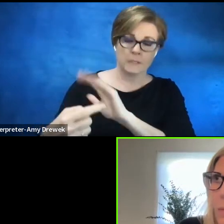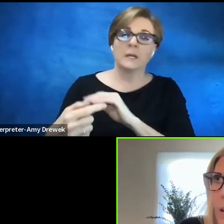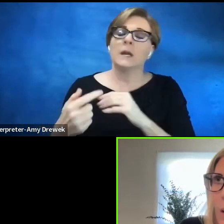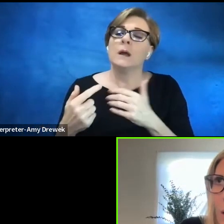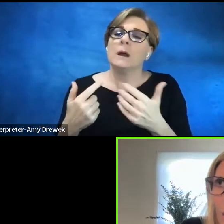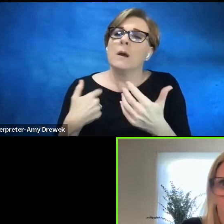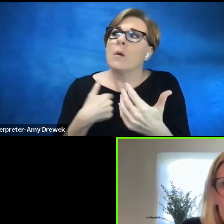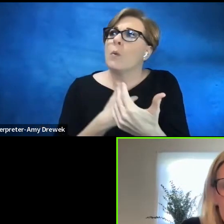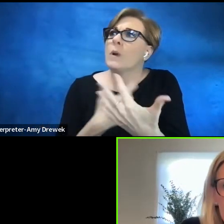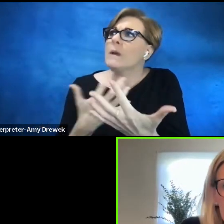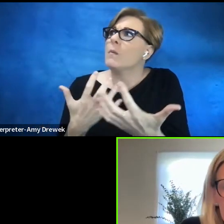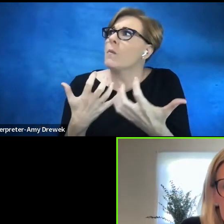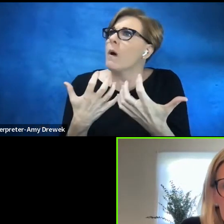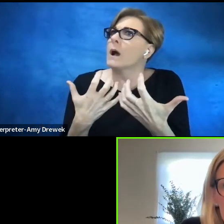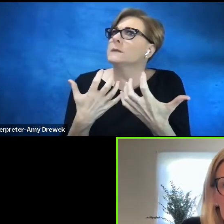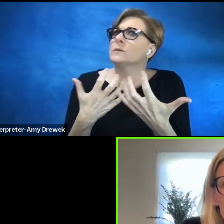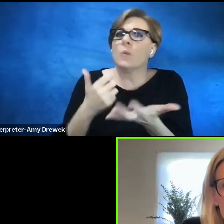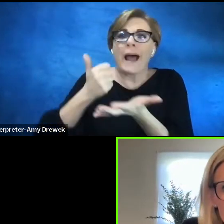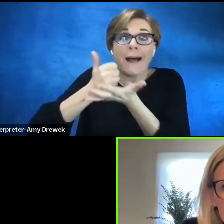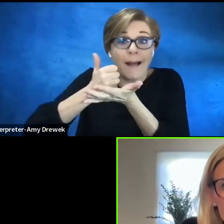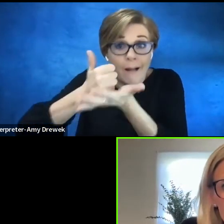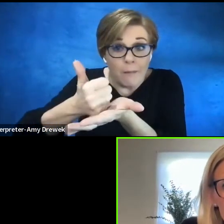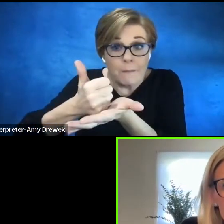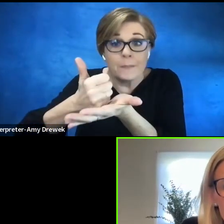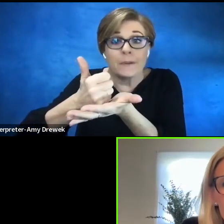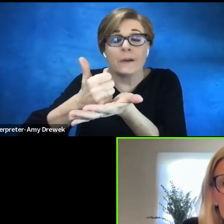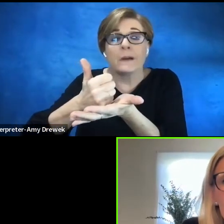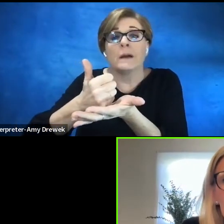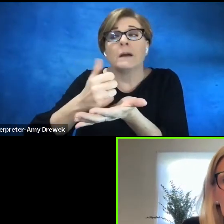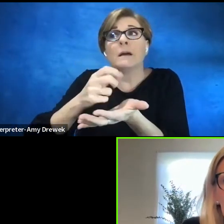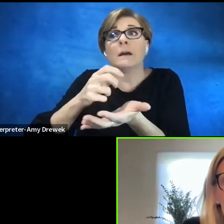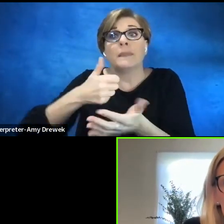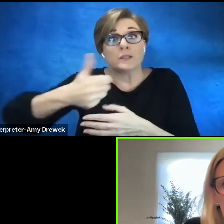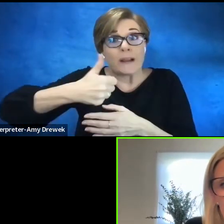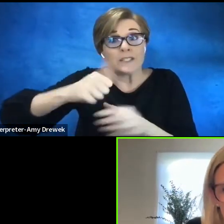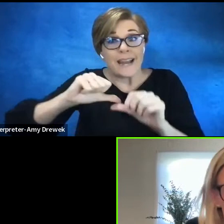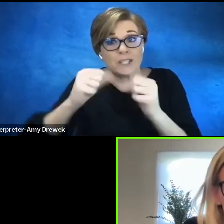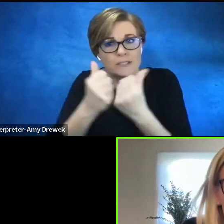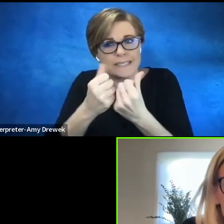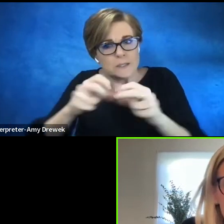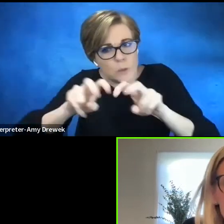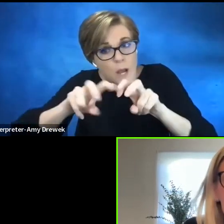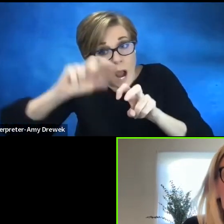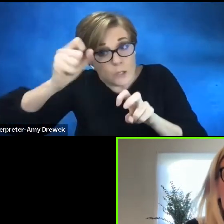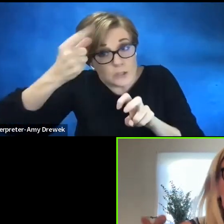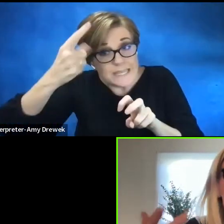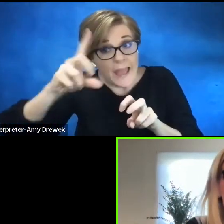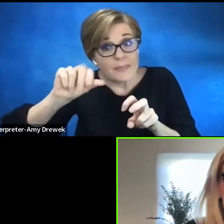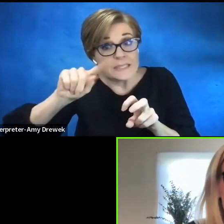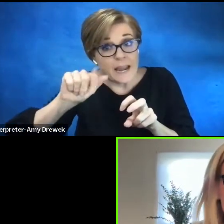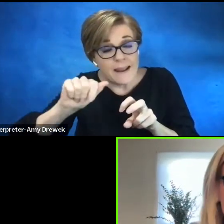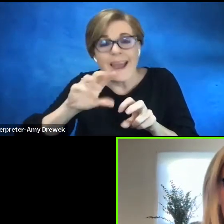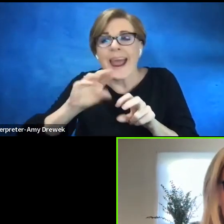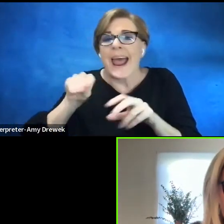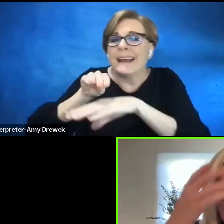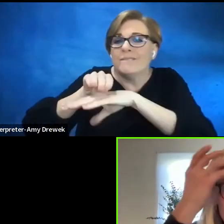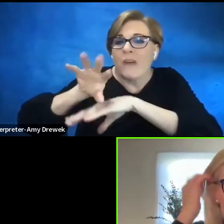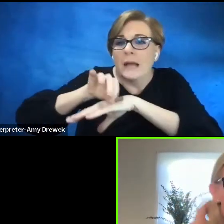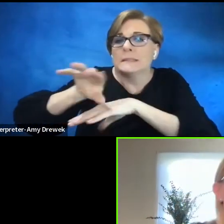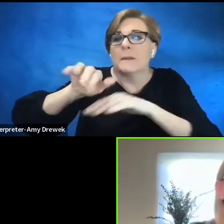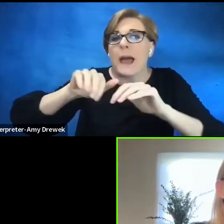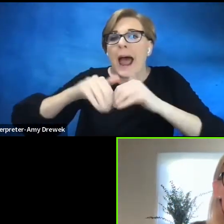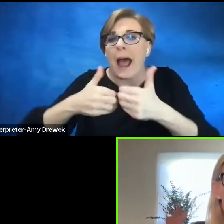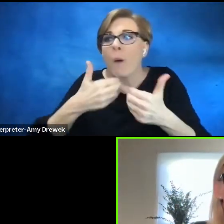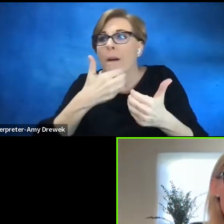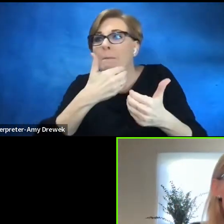those transit agencies to make sense of the data and to give them some advice on how to best use that data to drive